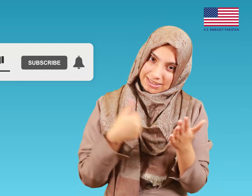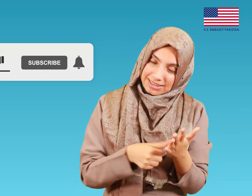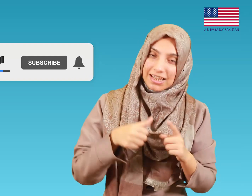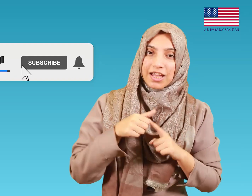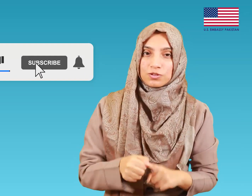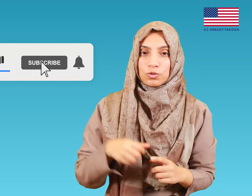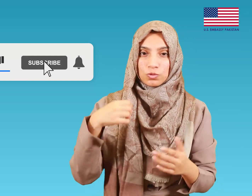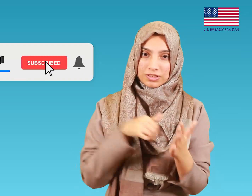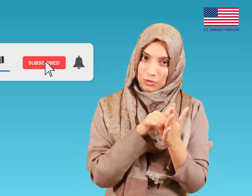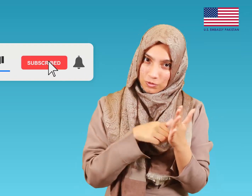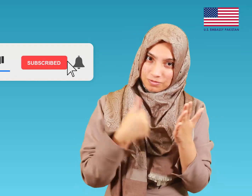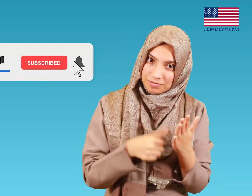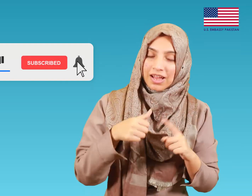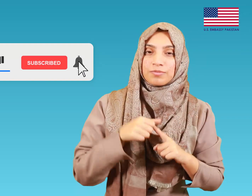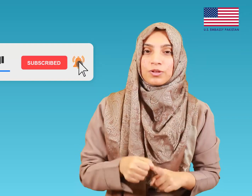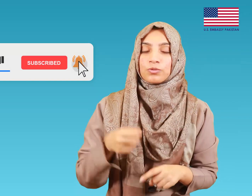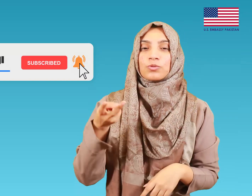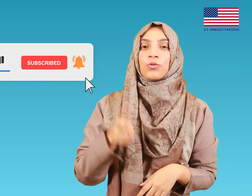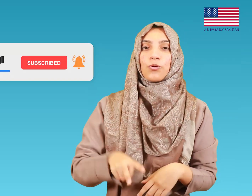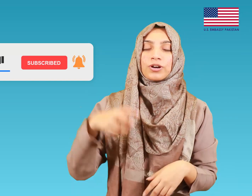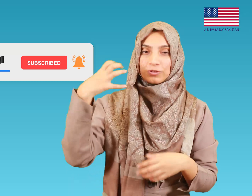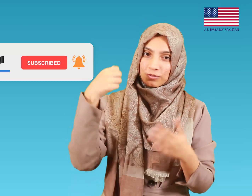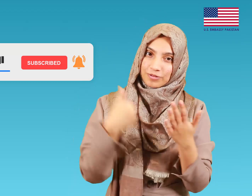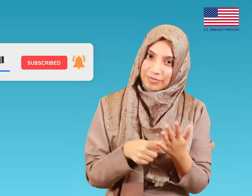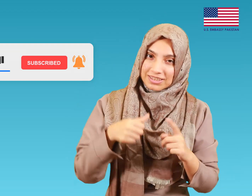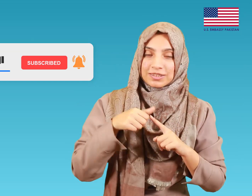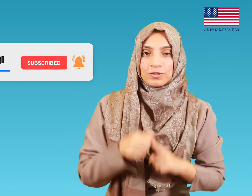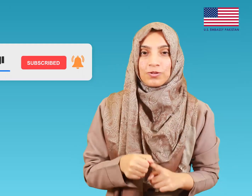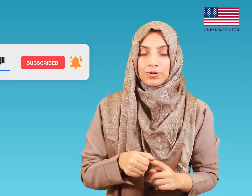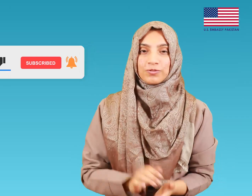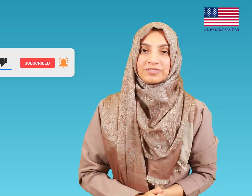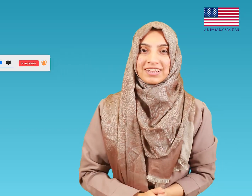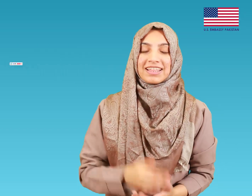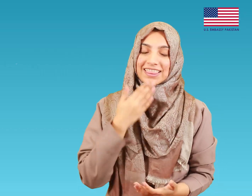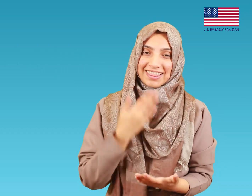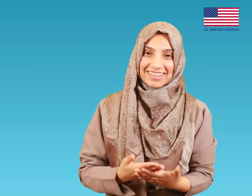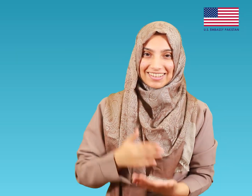and turn on the notification. Till next time, bye-bye.